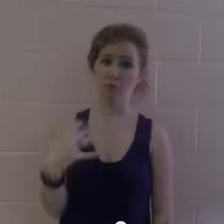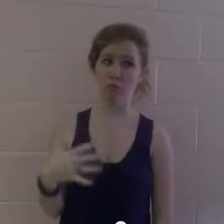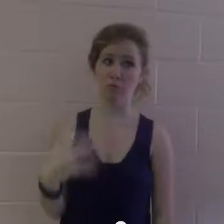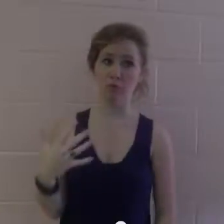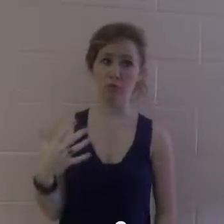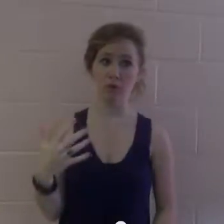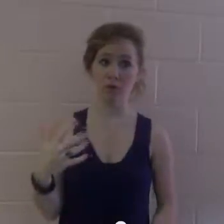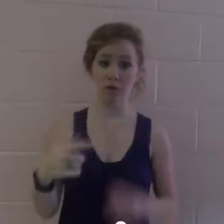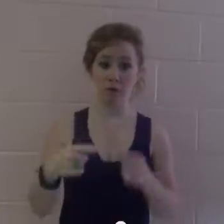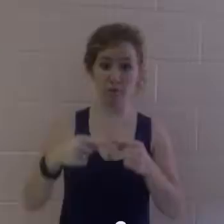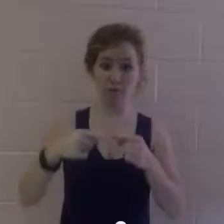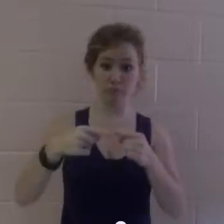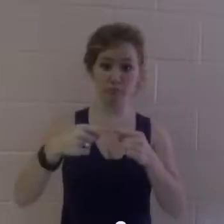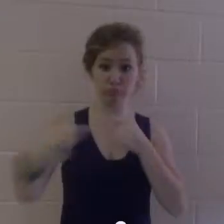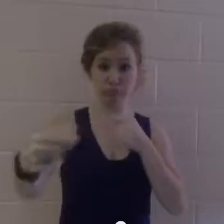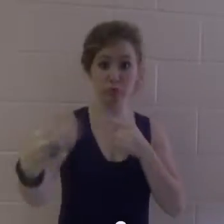They're 80 miles per hour.